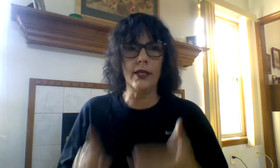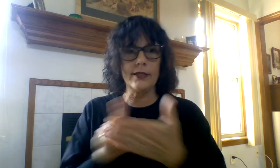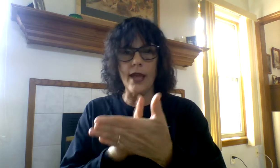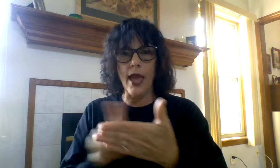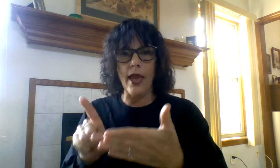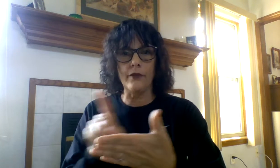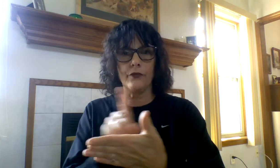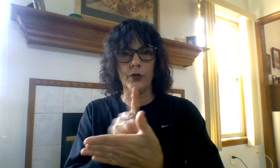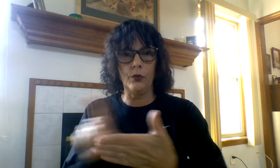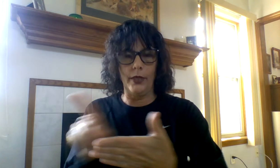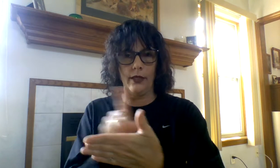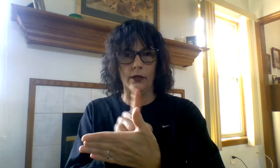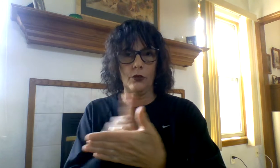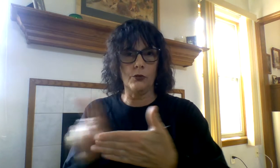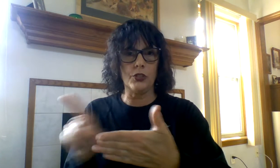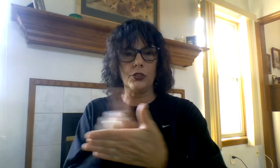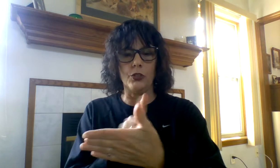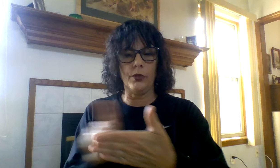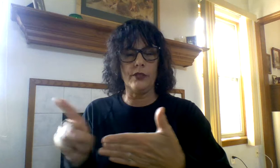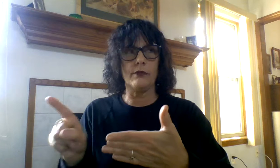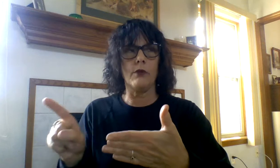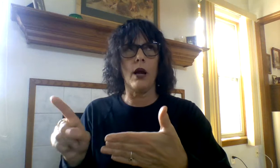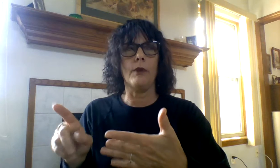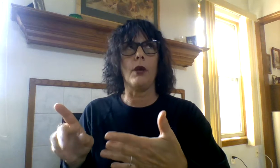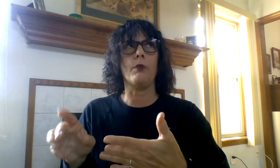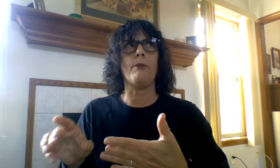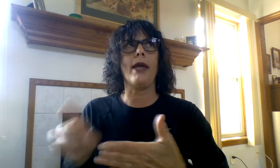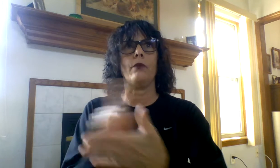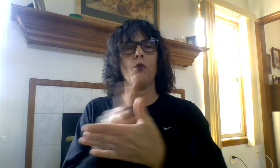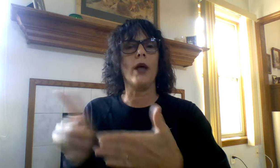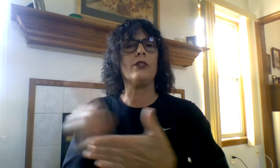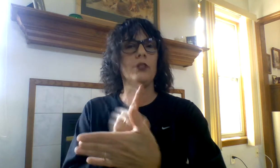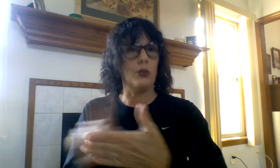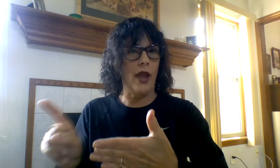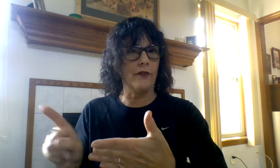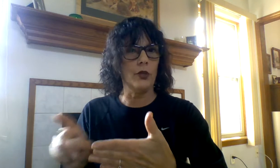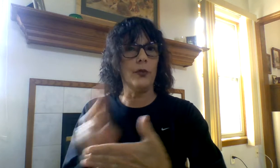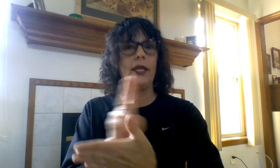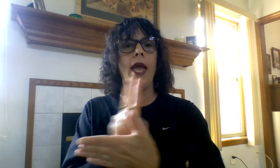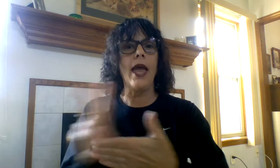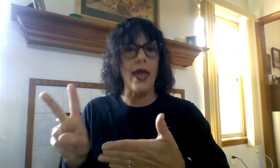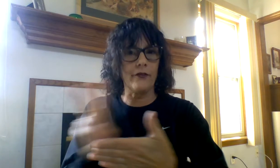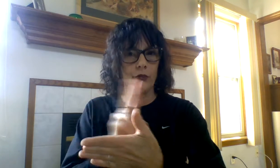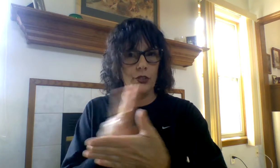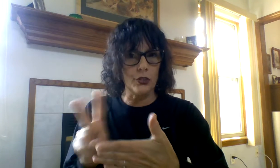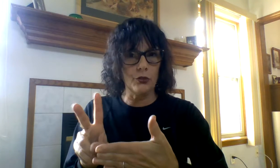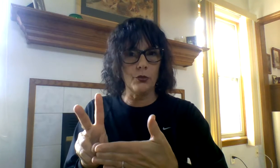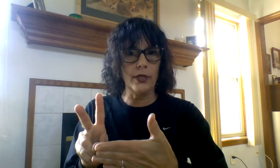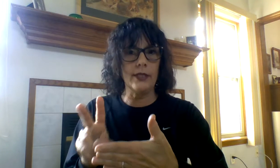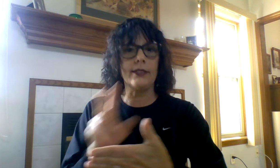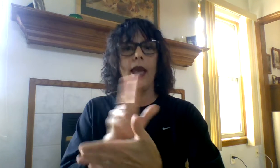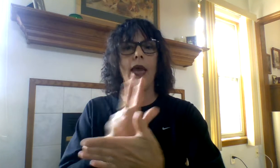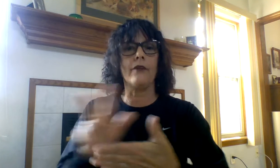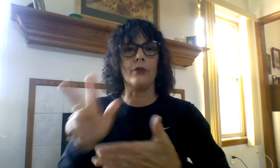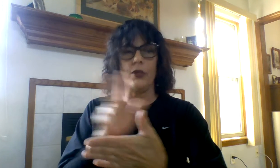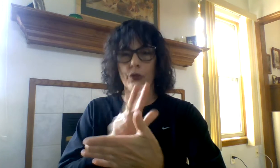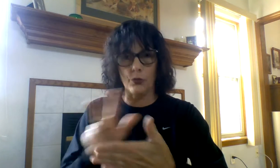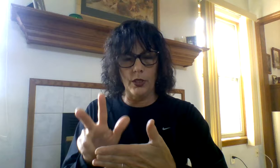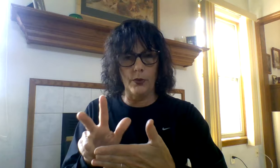weeks, every week. You just do it a repetitive 1, 2 every week, every 2 weeks, every 3